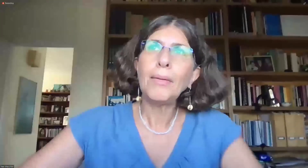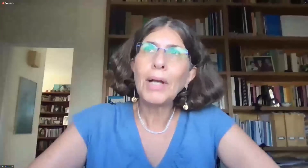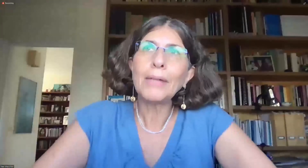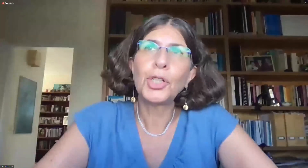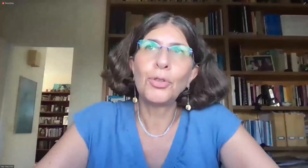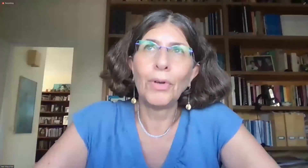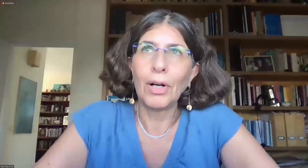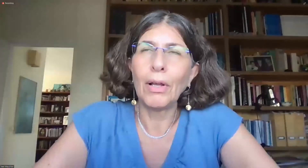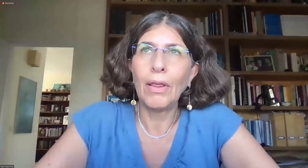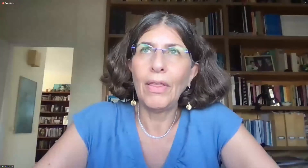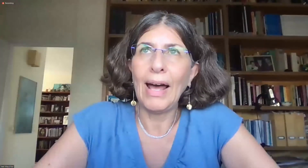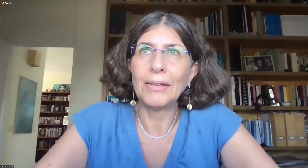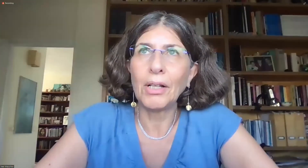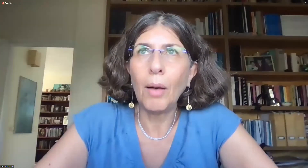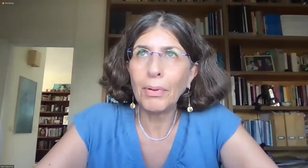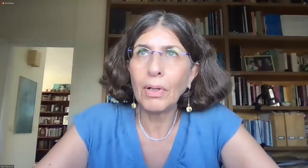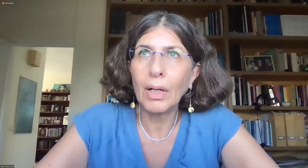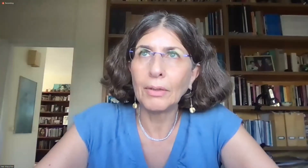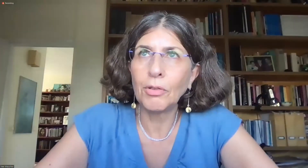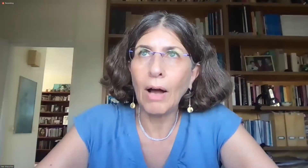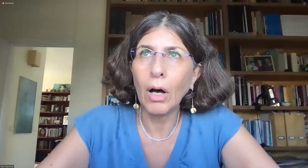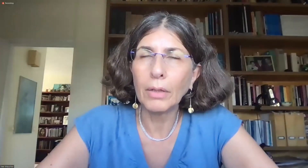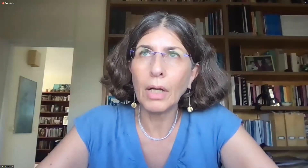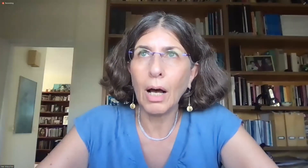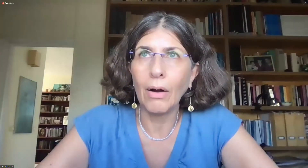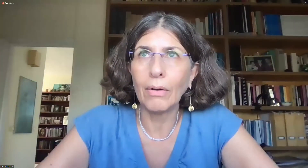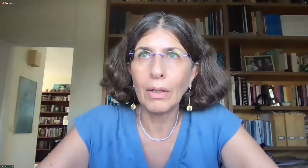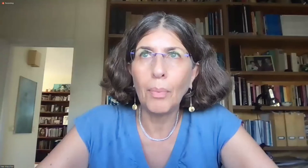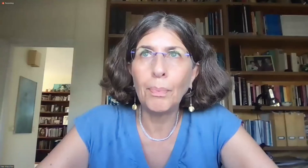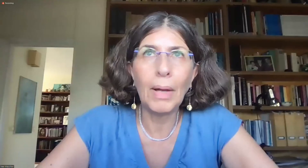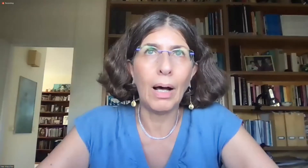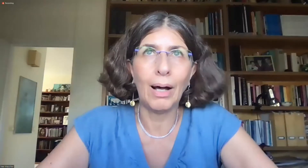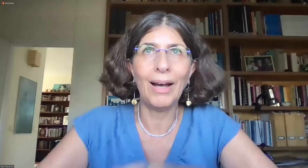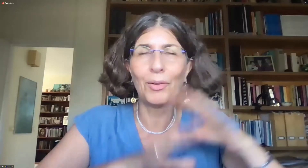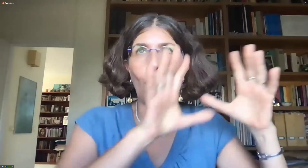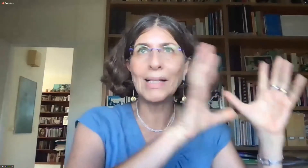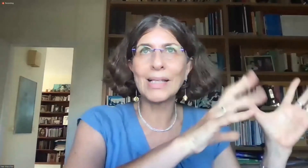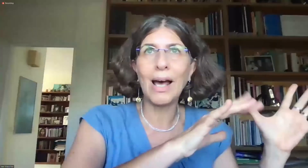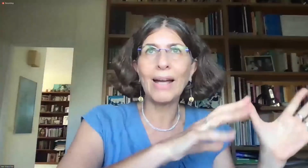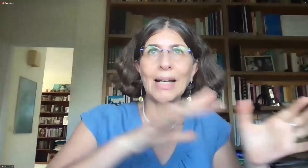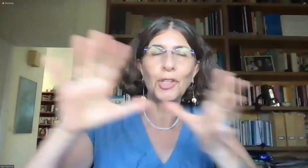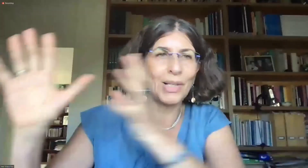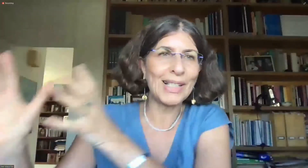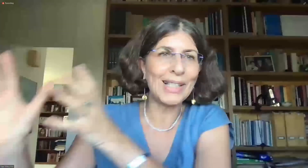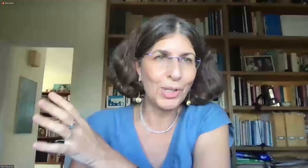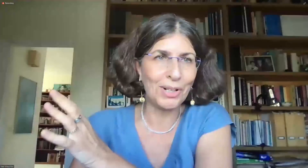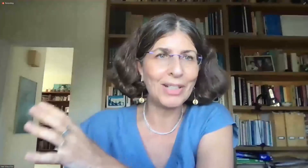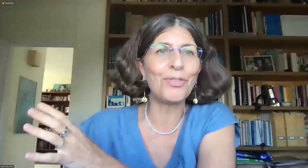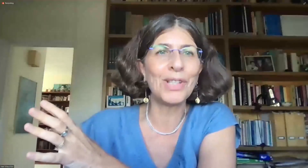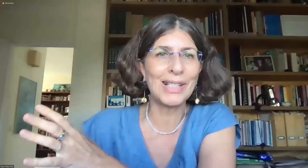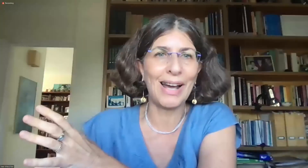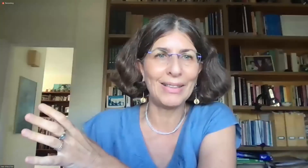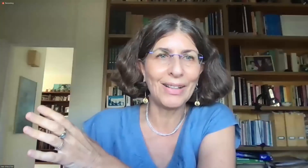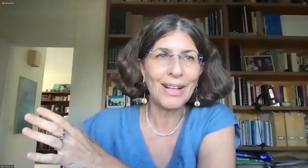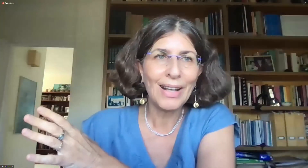I am not sure that Hopper and Traugott are on one side and Tomasello is on a